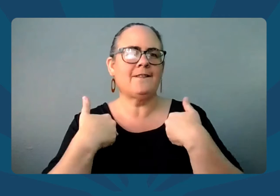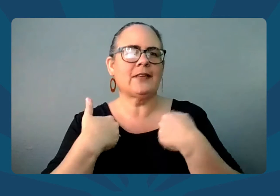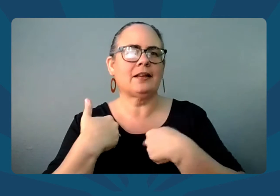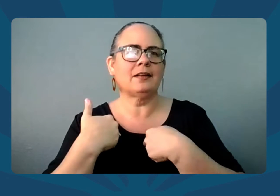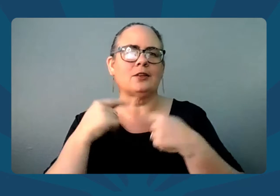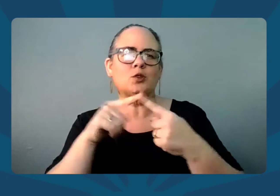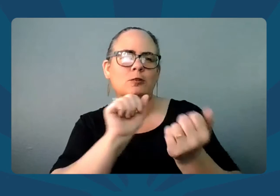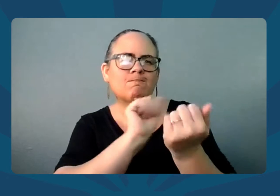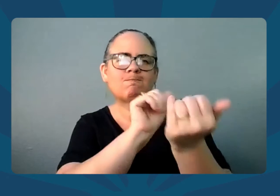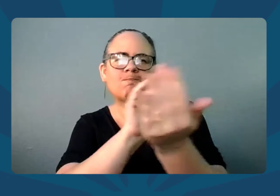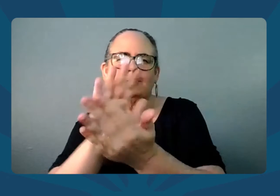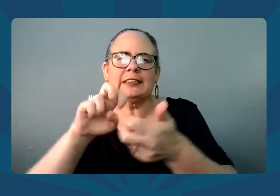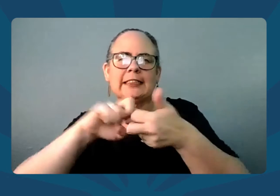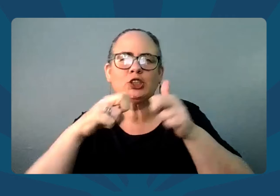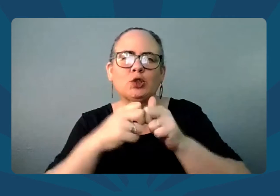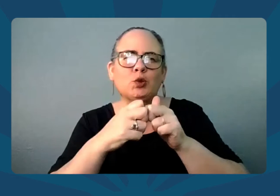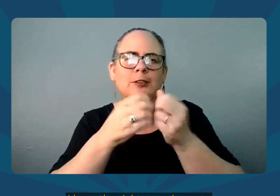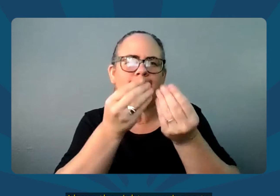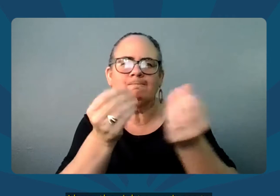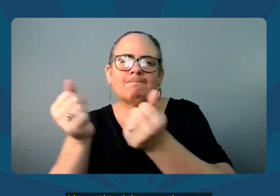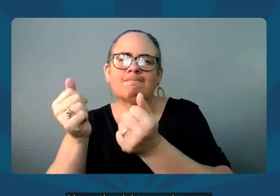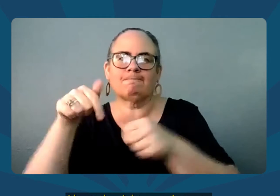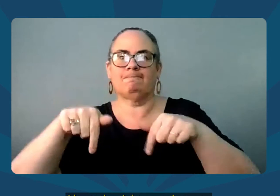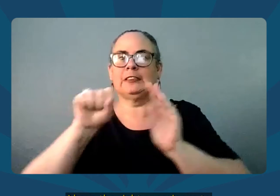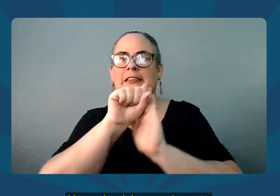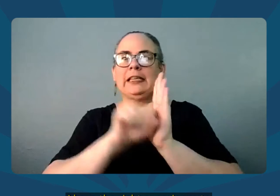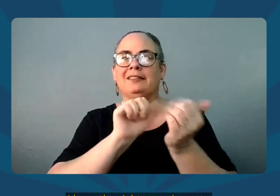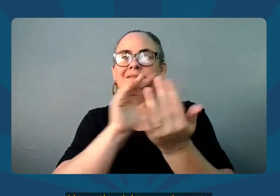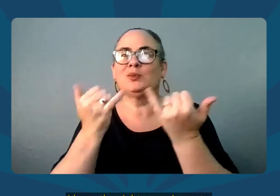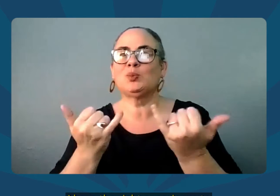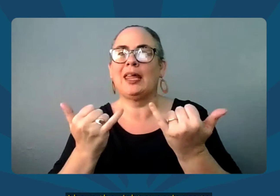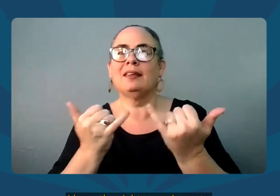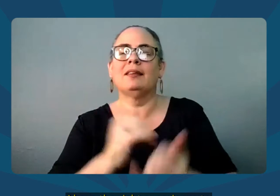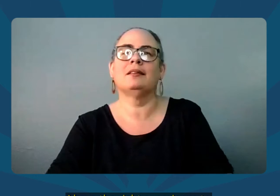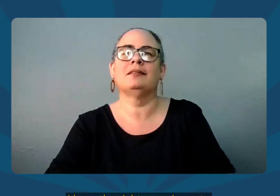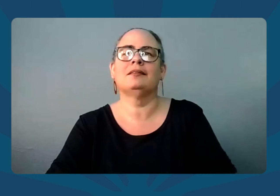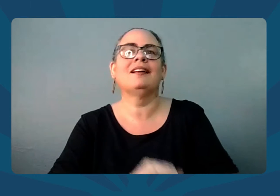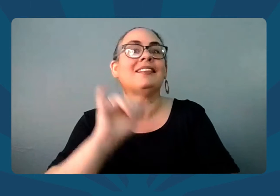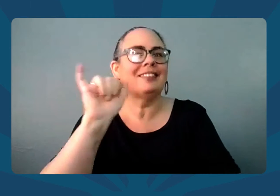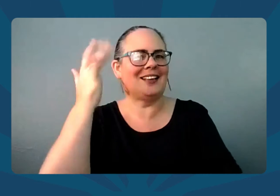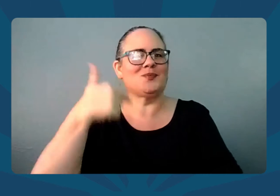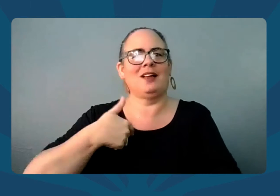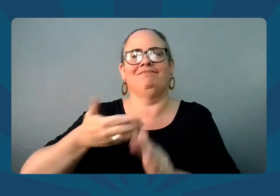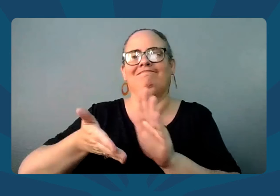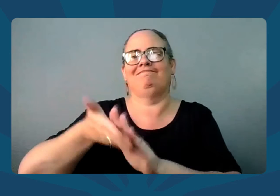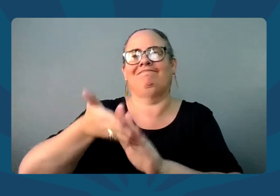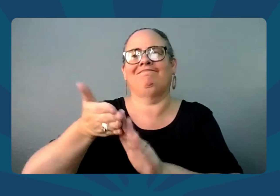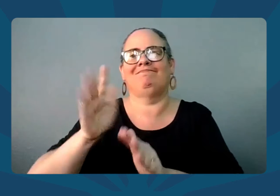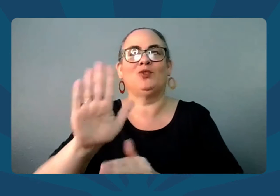as your next Attorney General. I have the right experience to tackle the most urgent issues facing our state